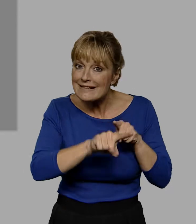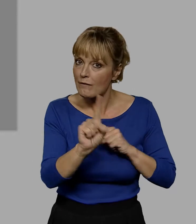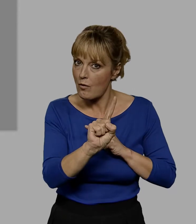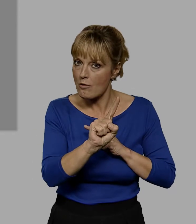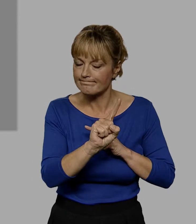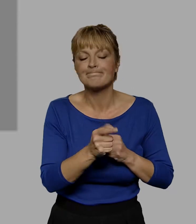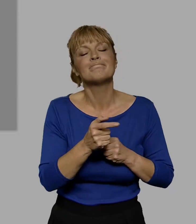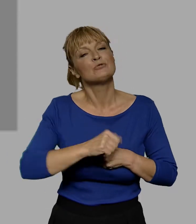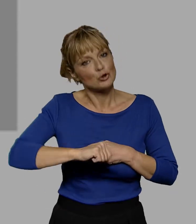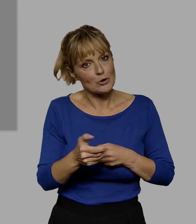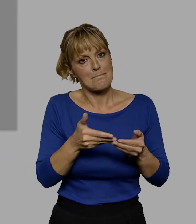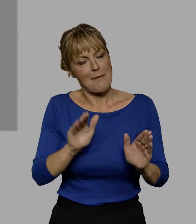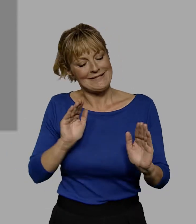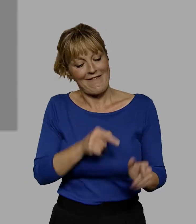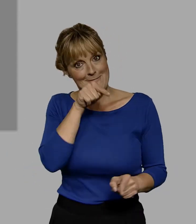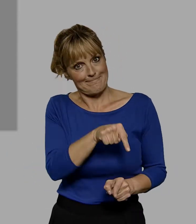in the area of Scottish public services.